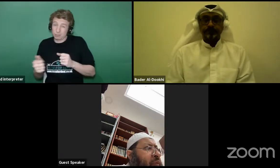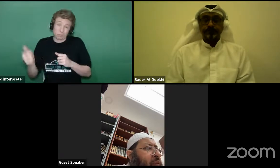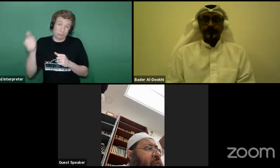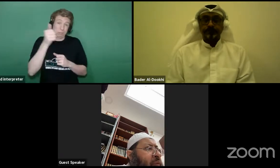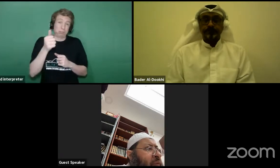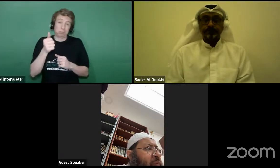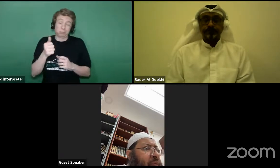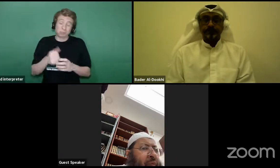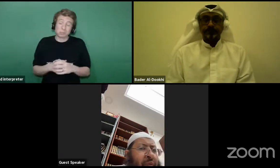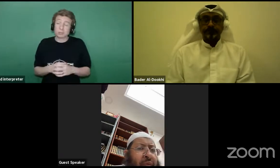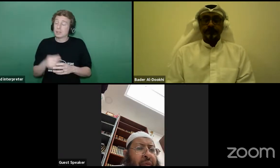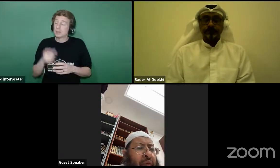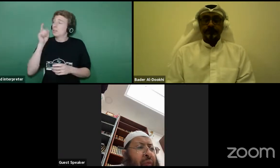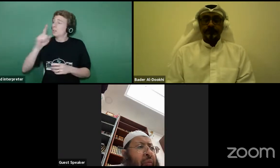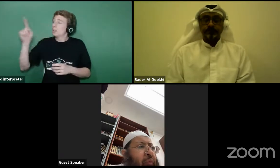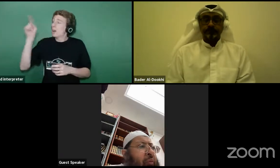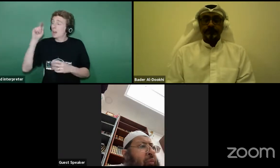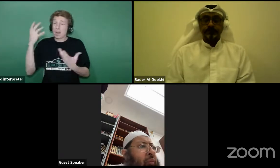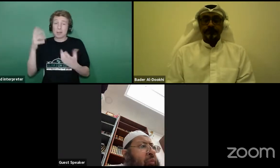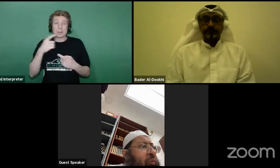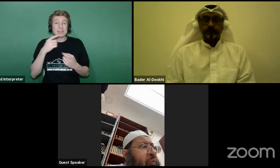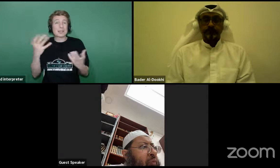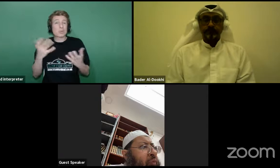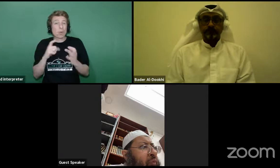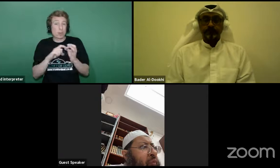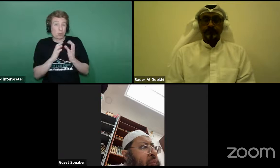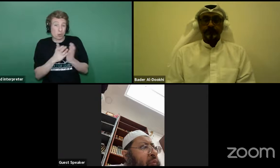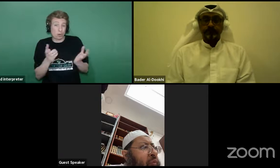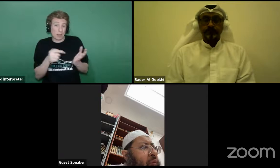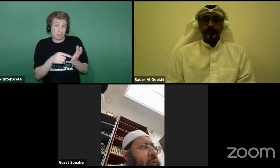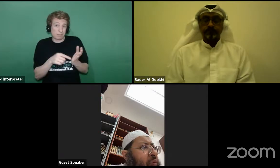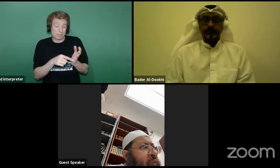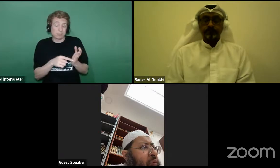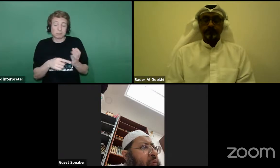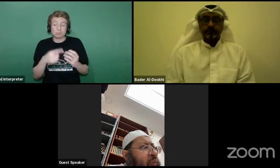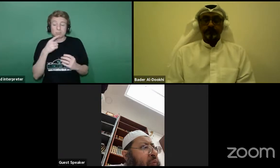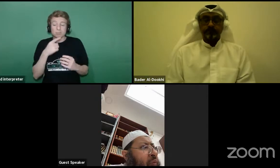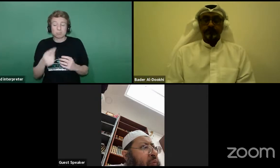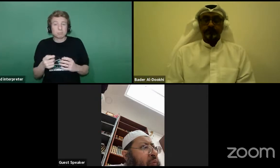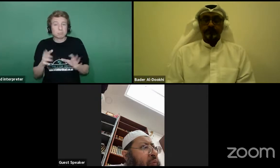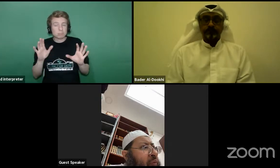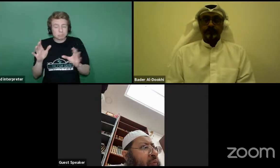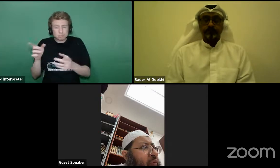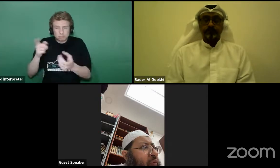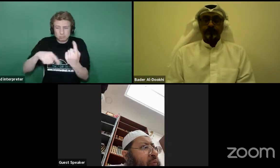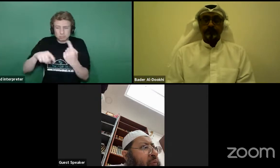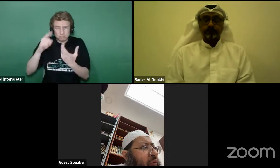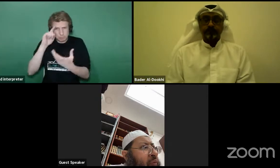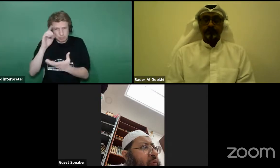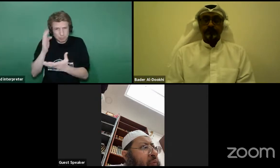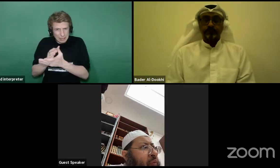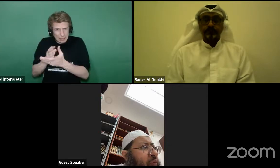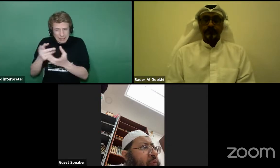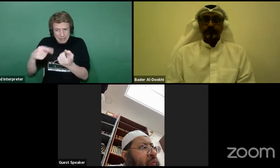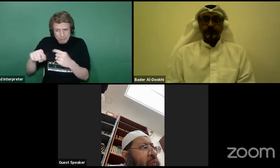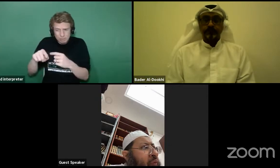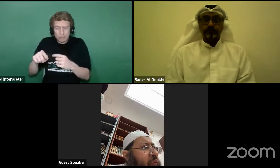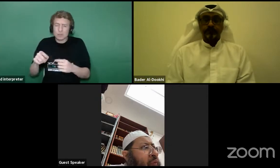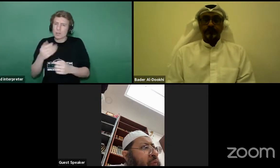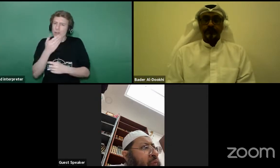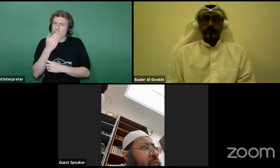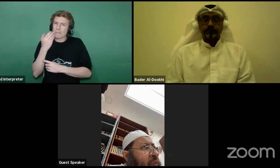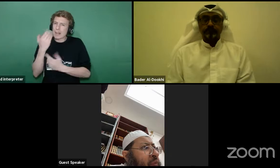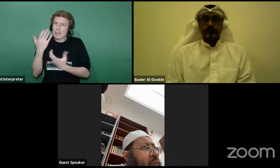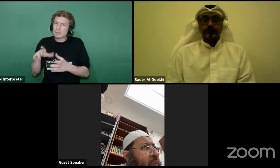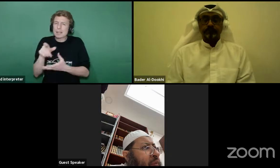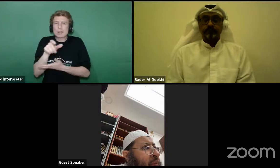in the Qur'an, that which means, O you who have believed, fasting has been prescribed upon you as